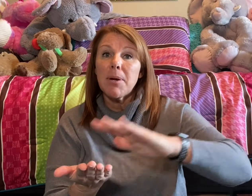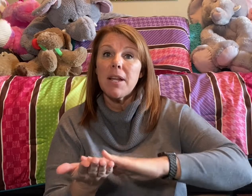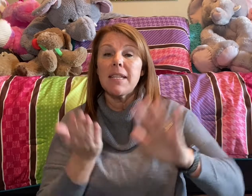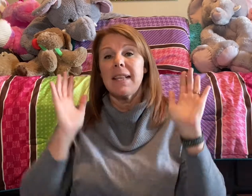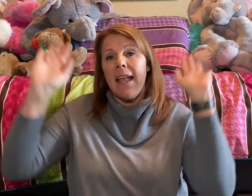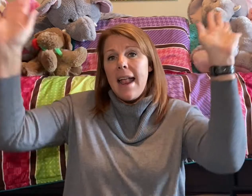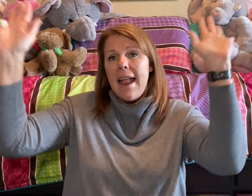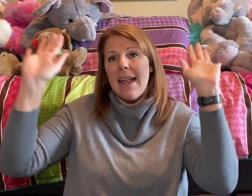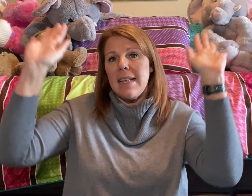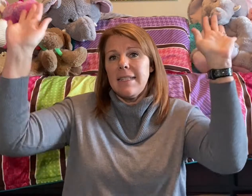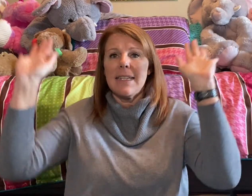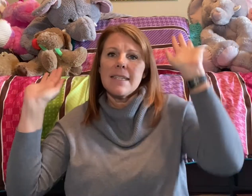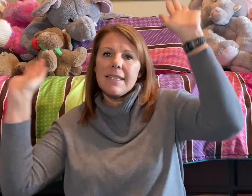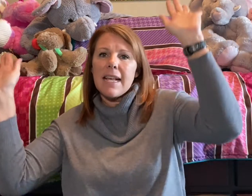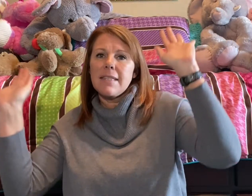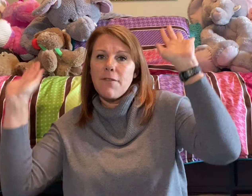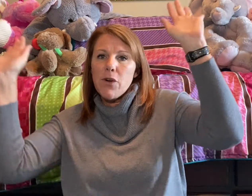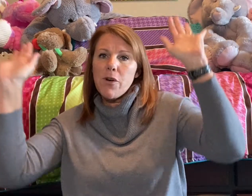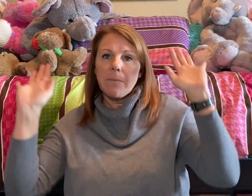prosperous and successful.